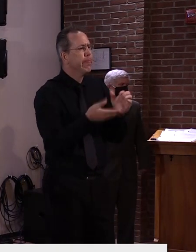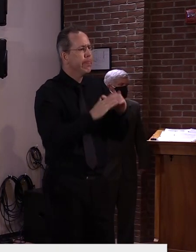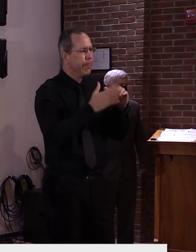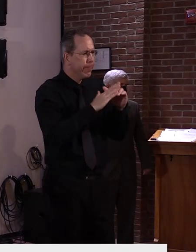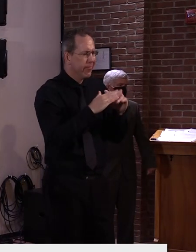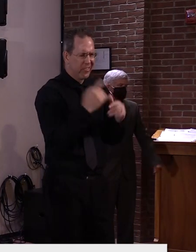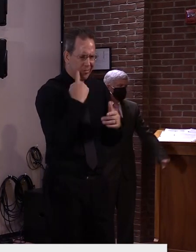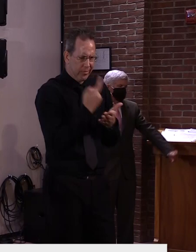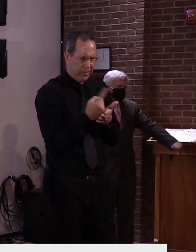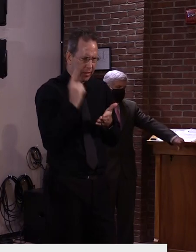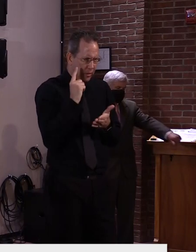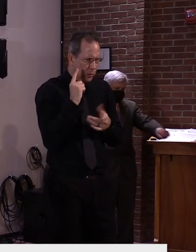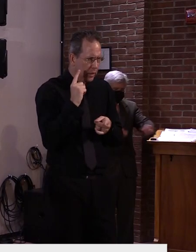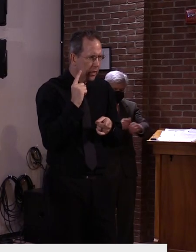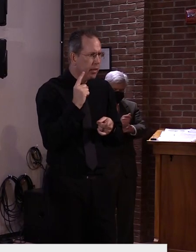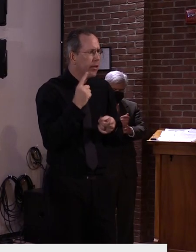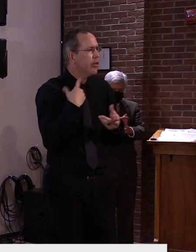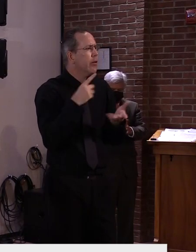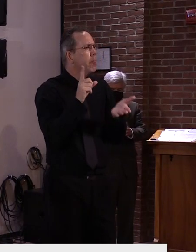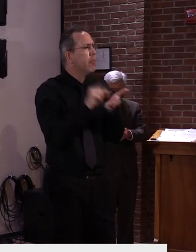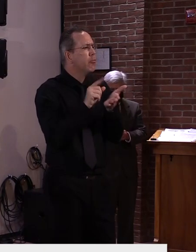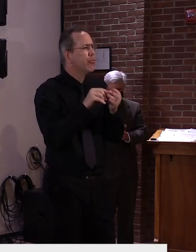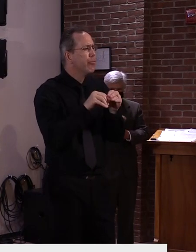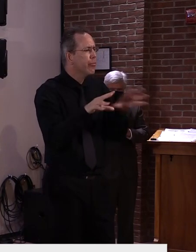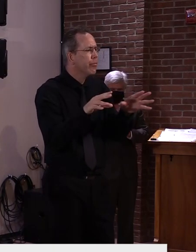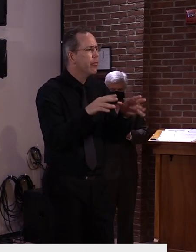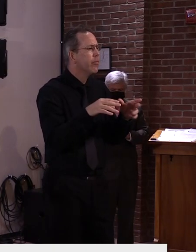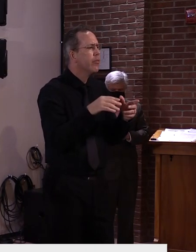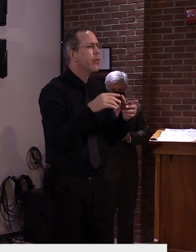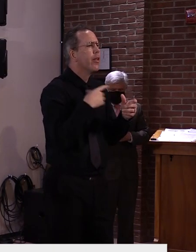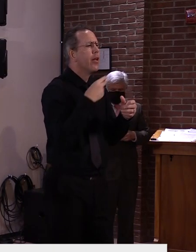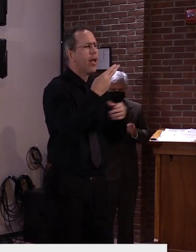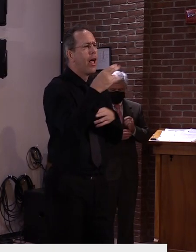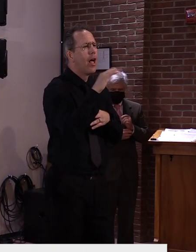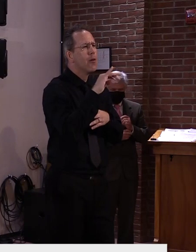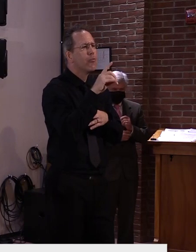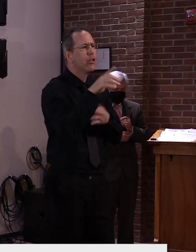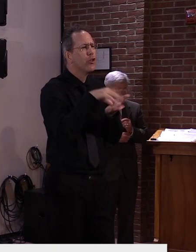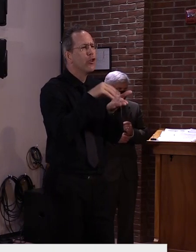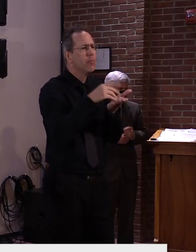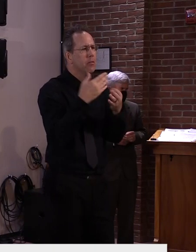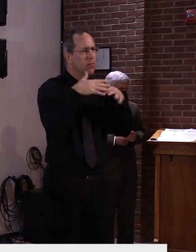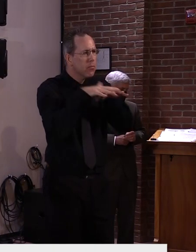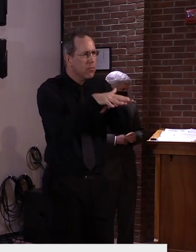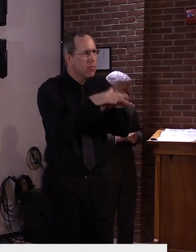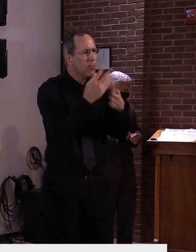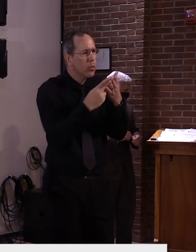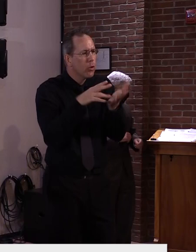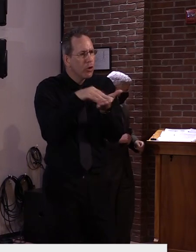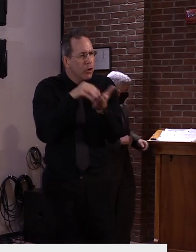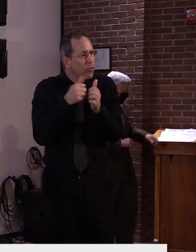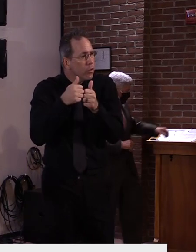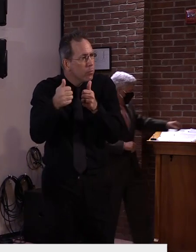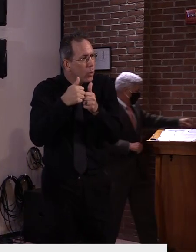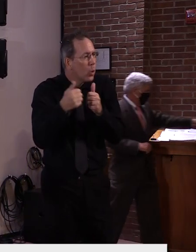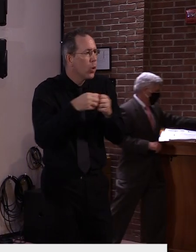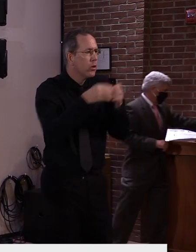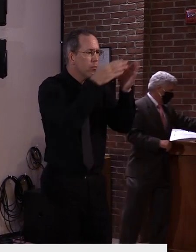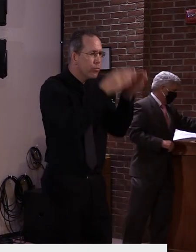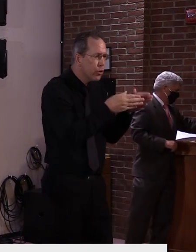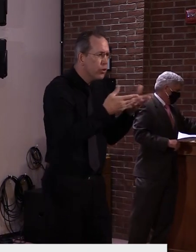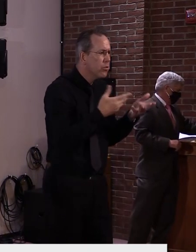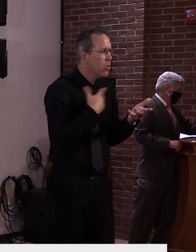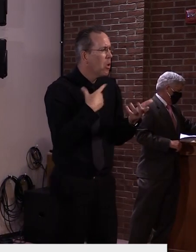hybrid learning, so I know folks to understand the options that are available, we could expect the data